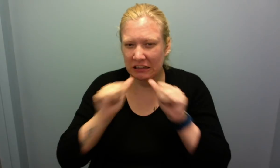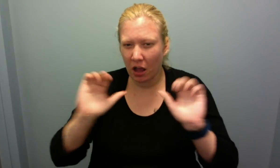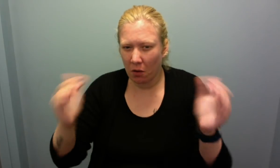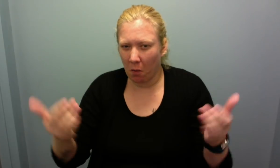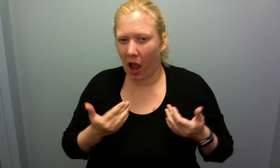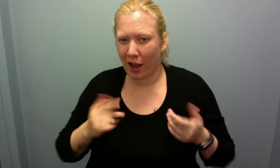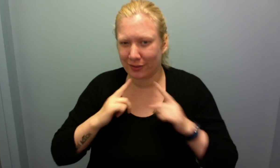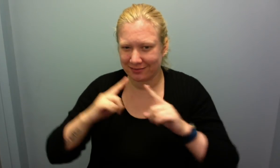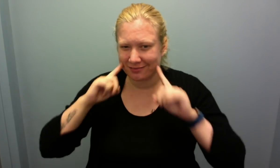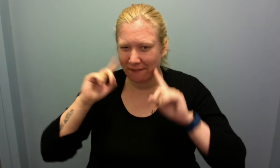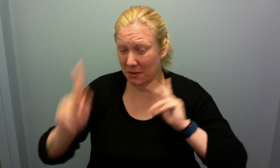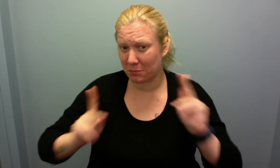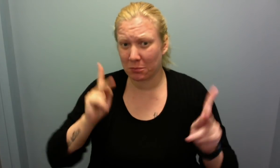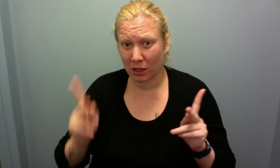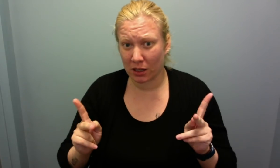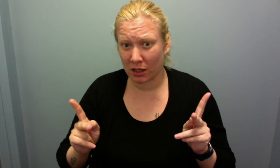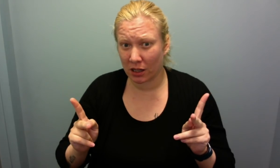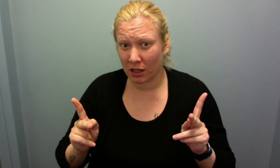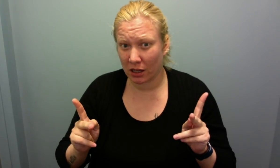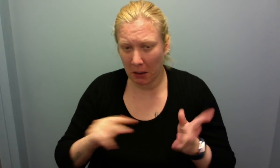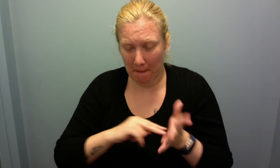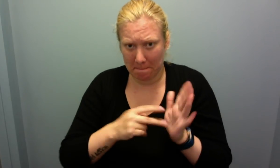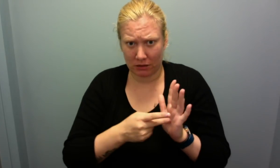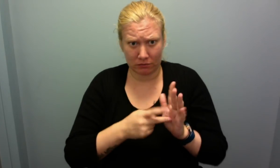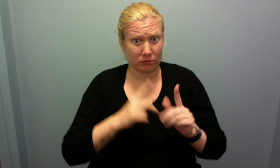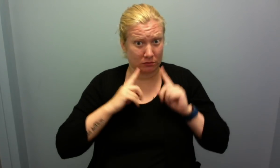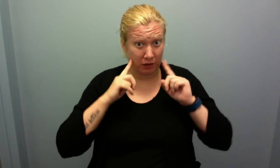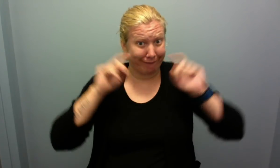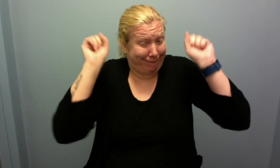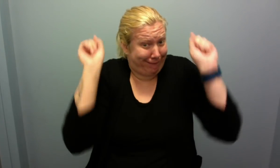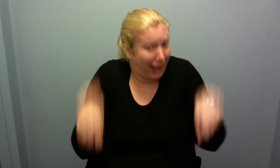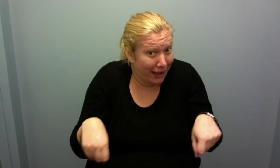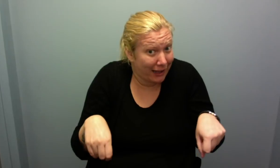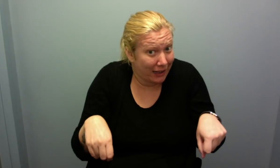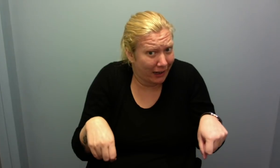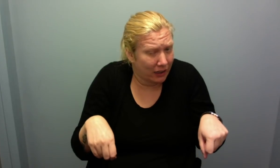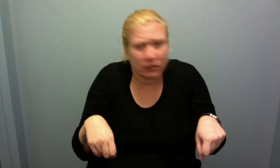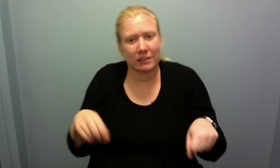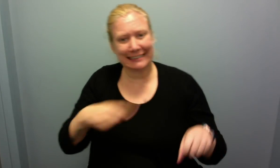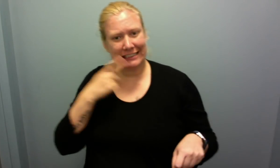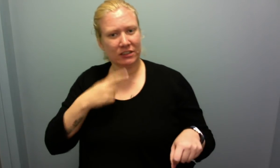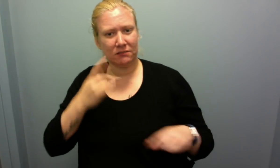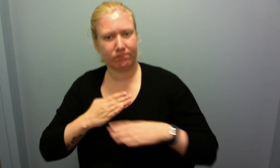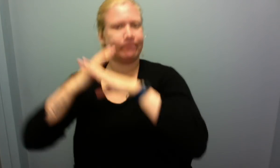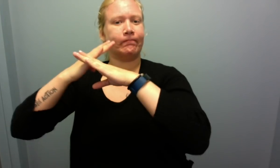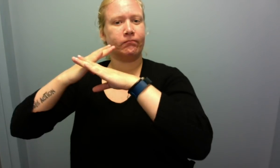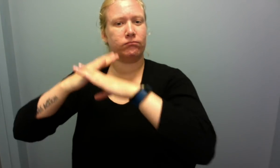because hearing people do not hire deaf people. Deaf people are perfectly capable of